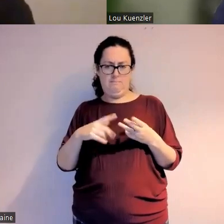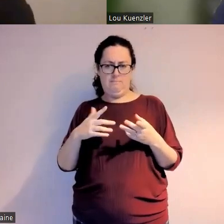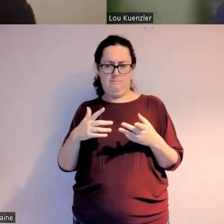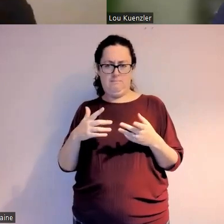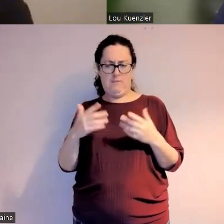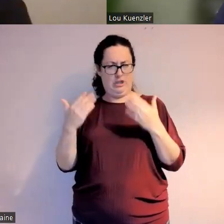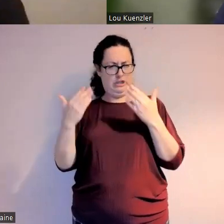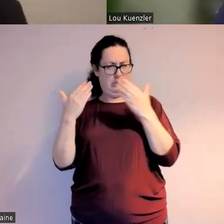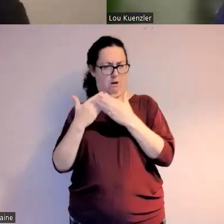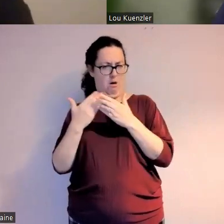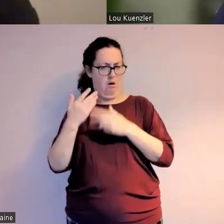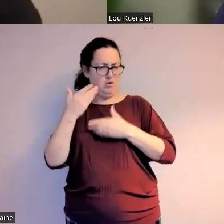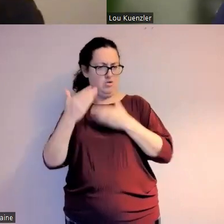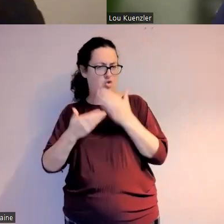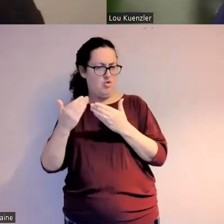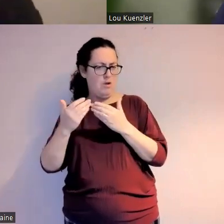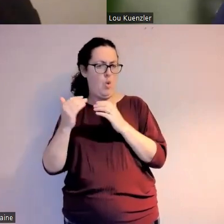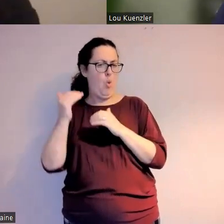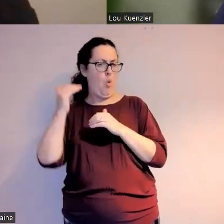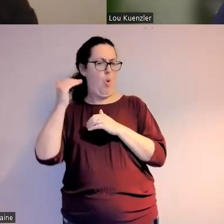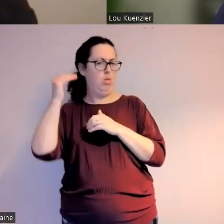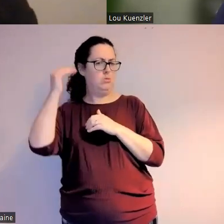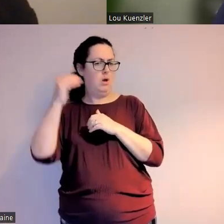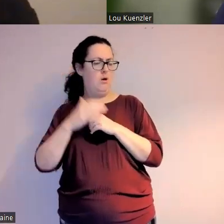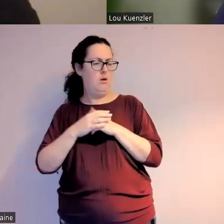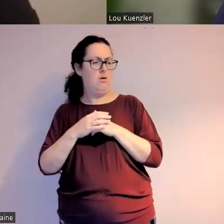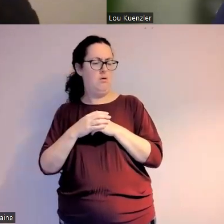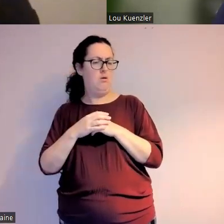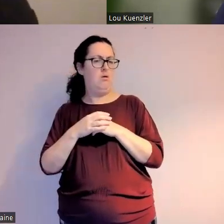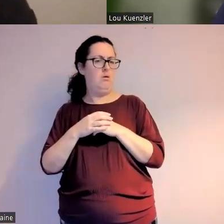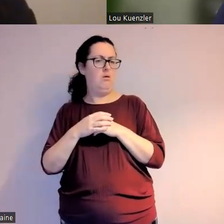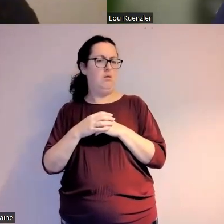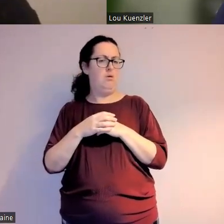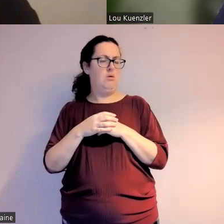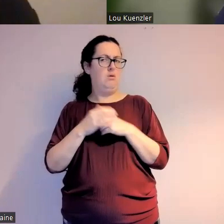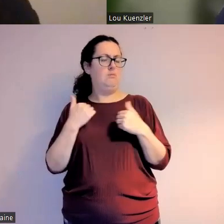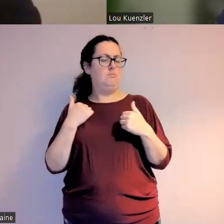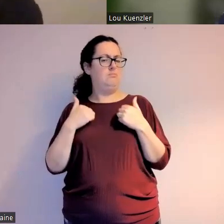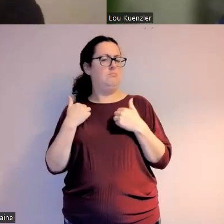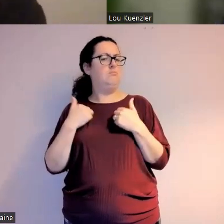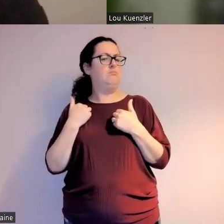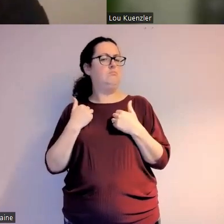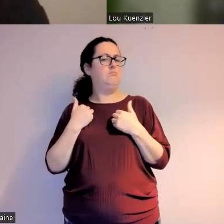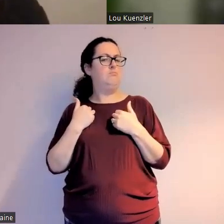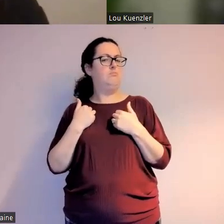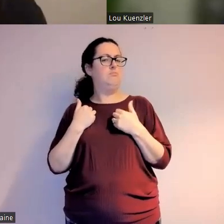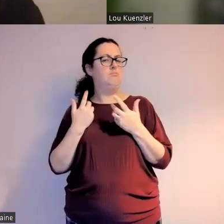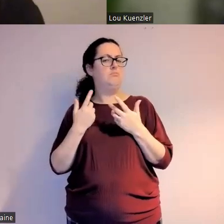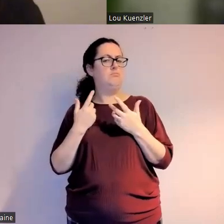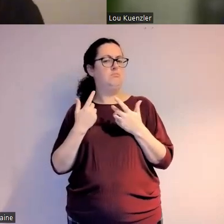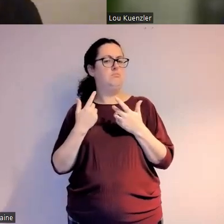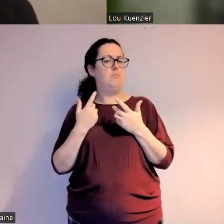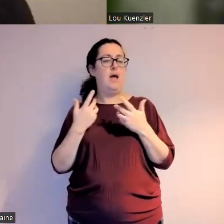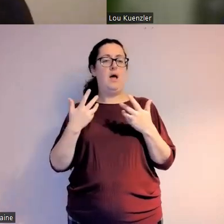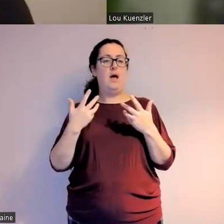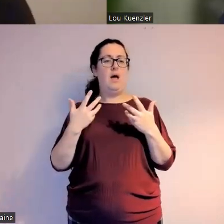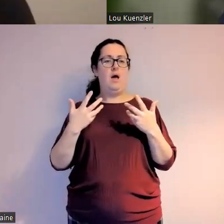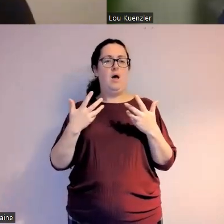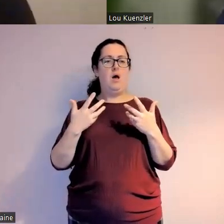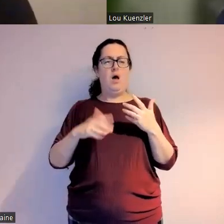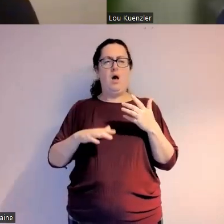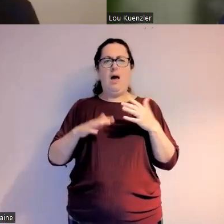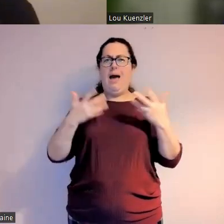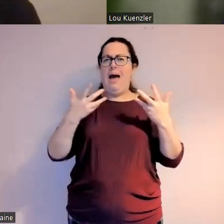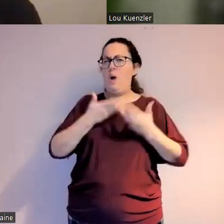darker story, an older story, which came through in Jay. So yeah, it's a strange. I'm not sure I can wholly explain